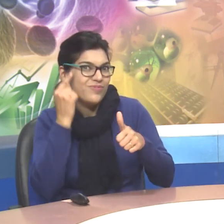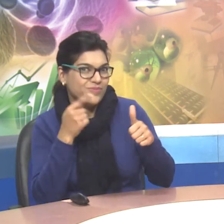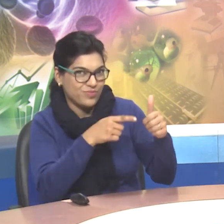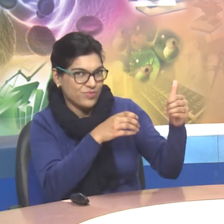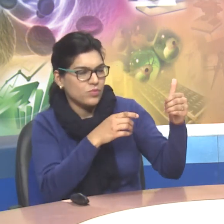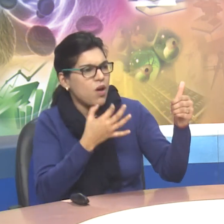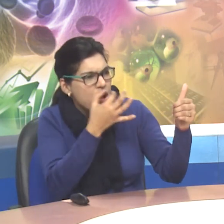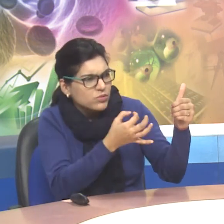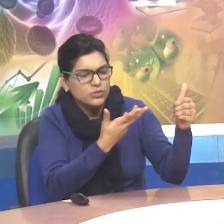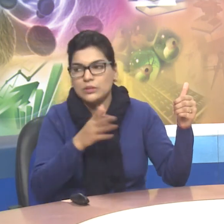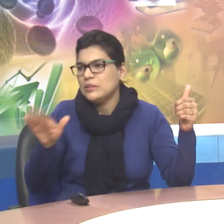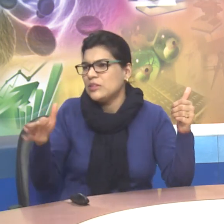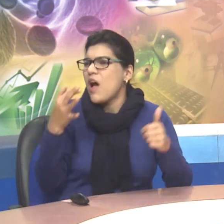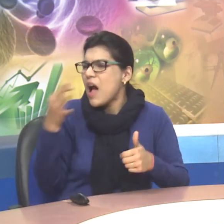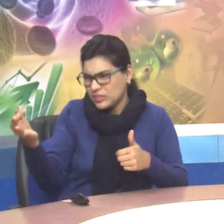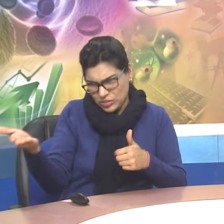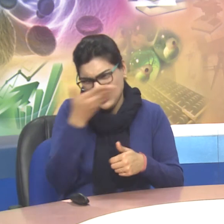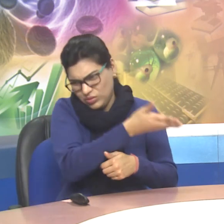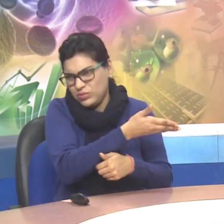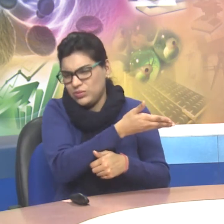it doesn't have to be you.